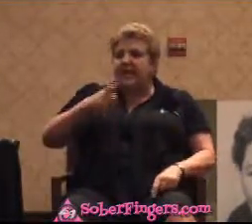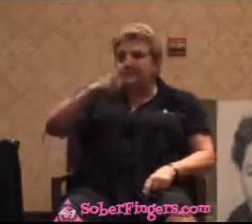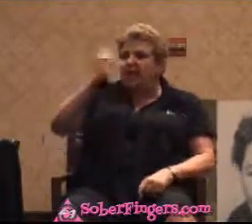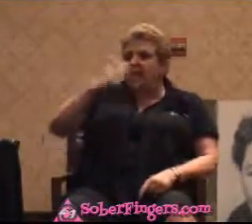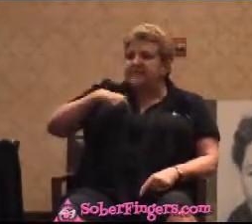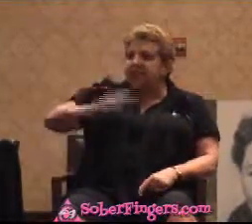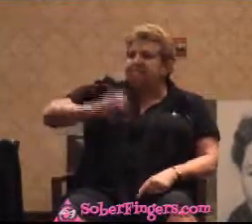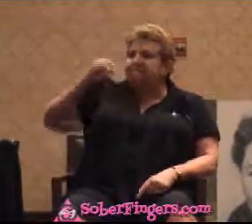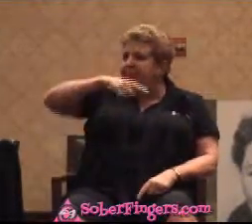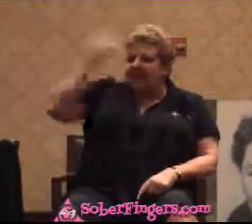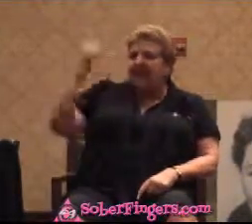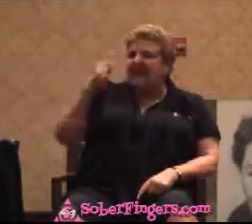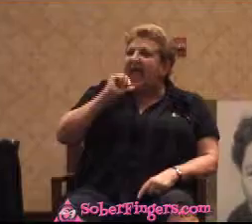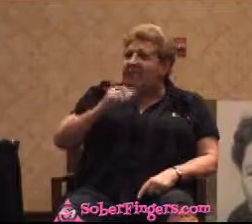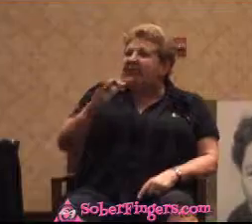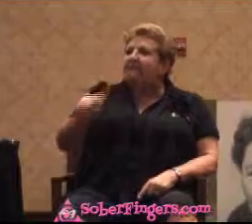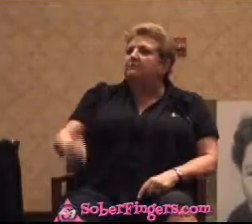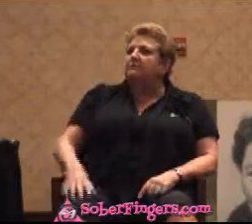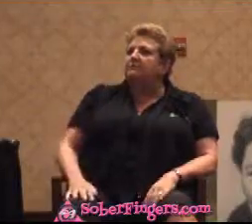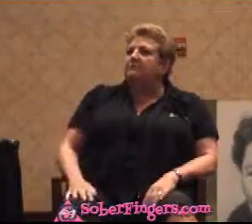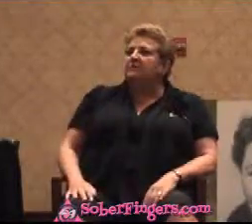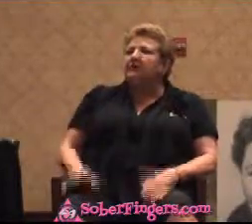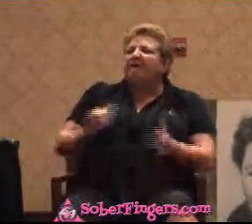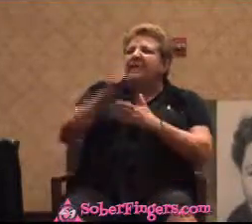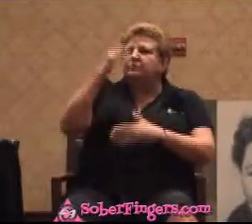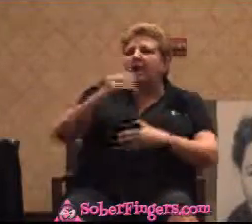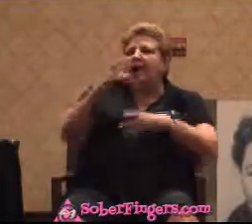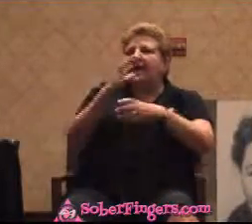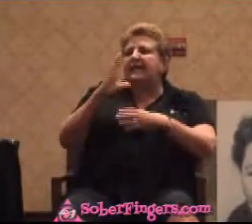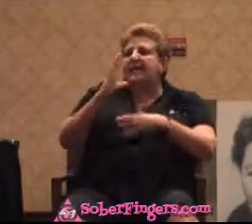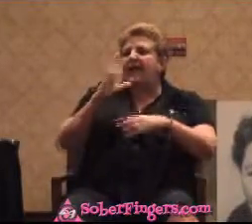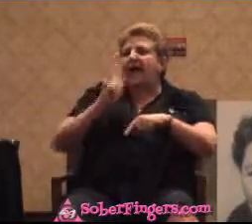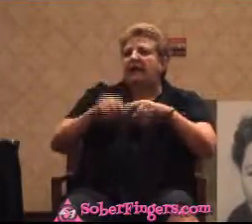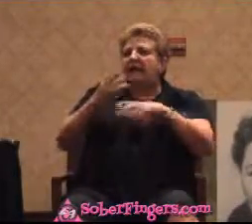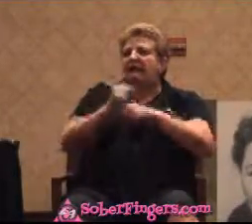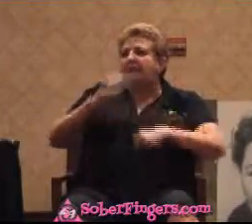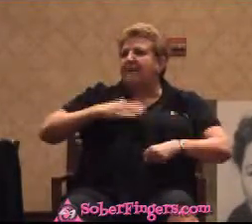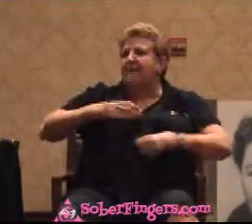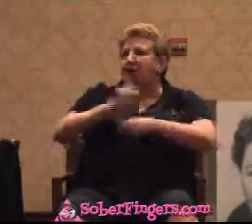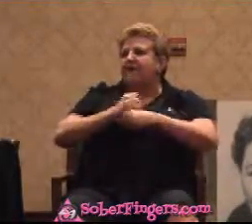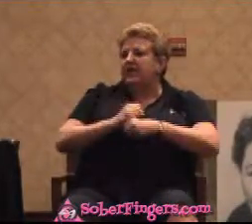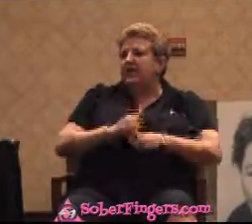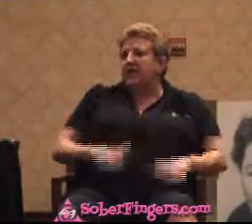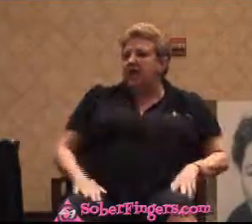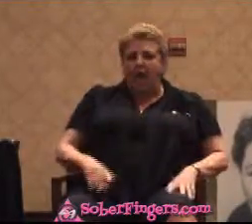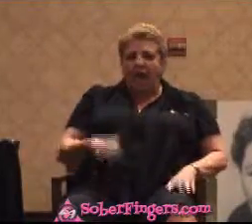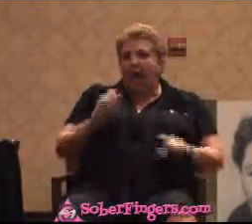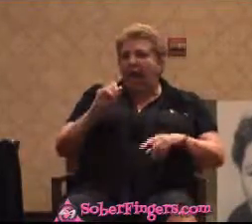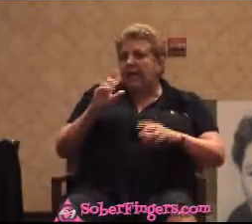it? That's why I can't get my black coffee. Why I gotta drink my black coffee out of a white cup?